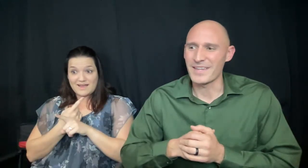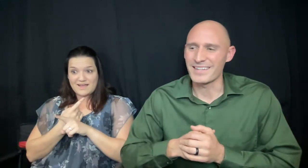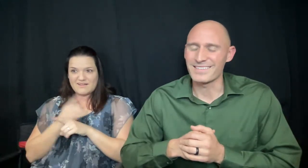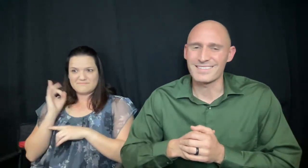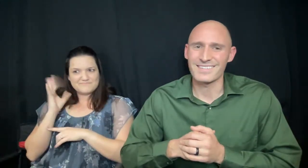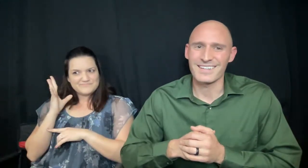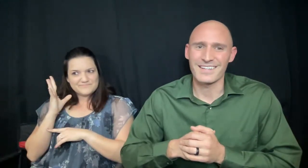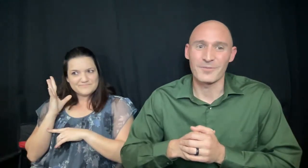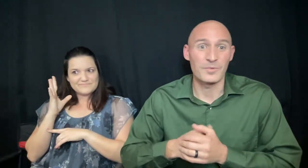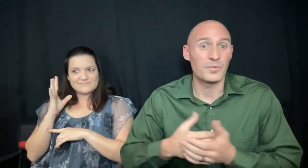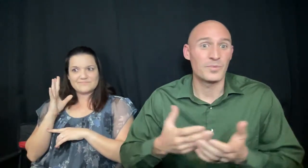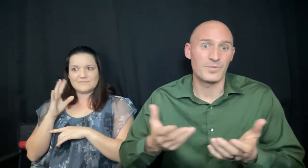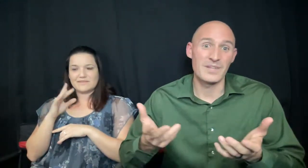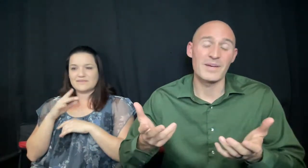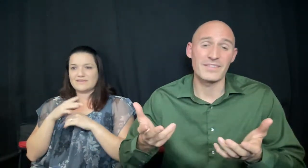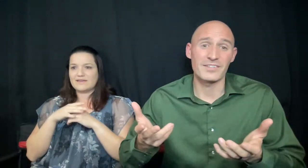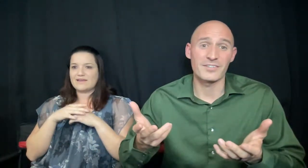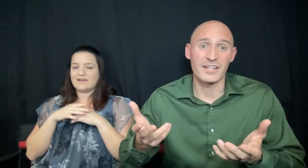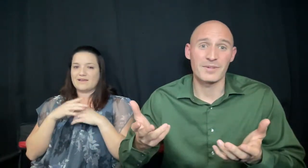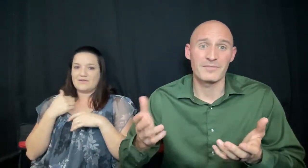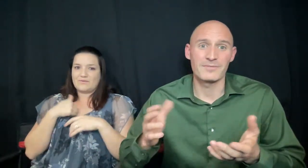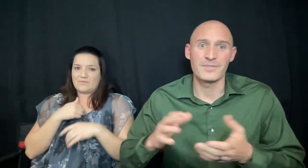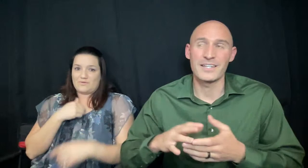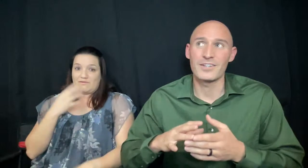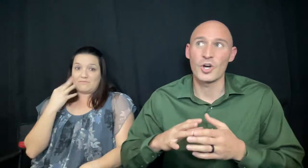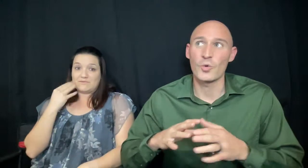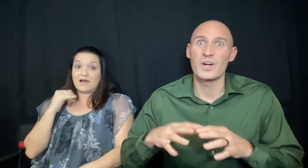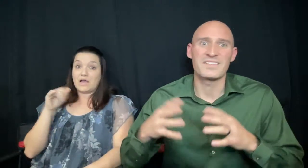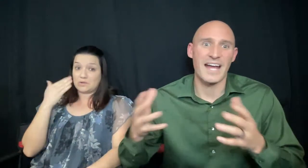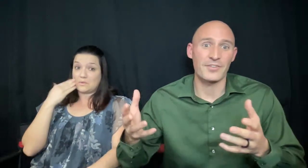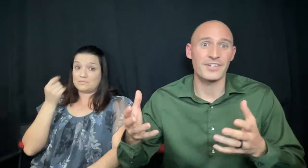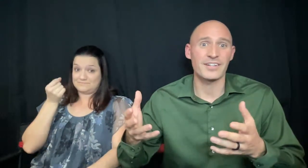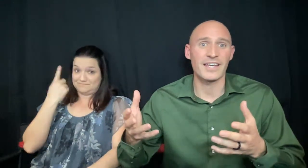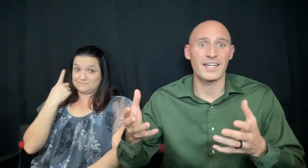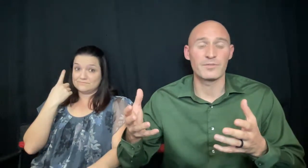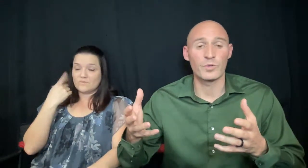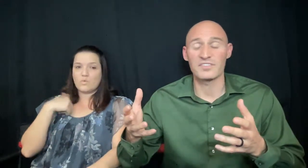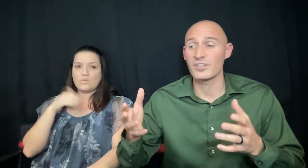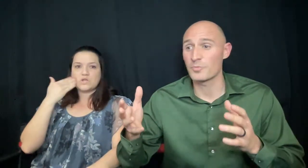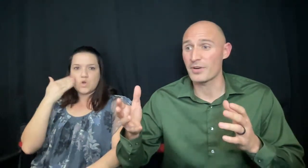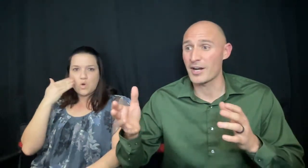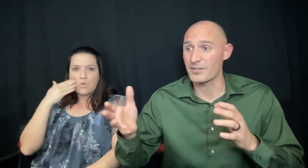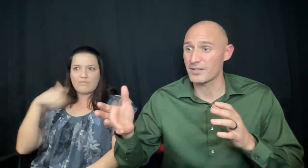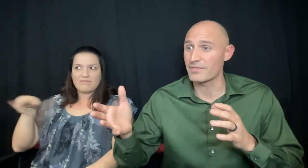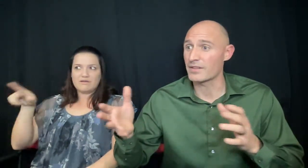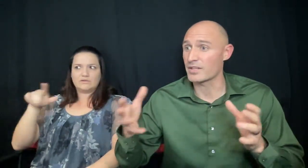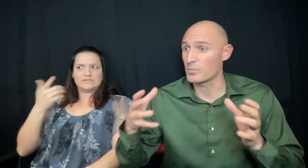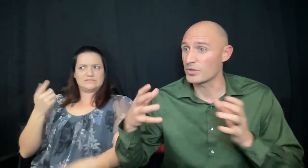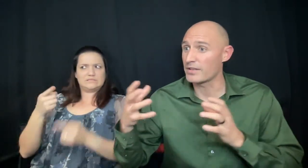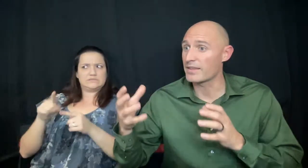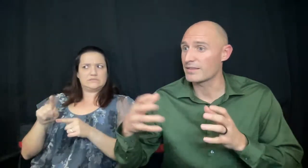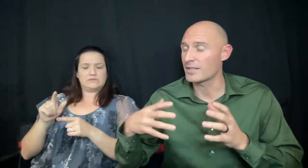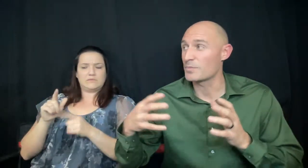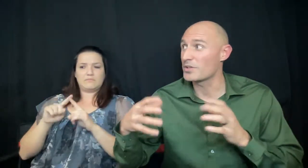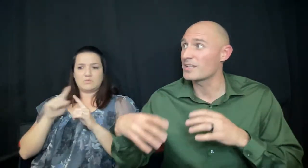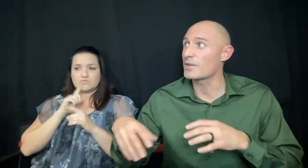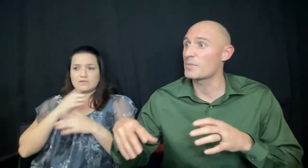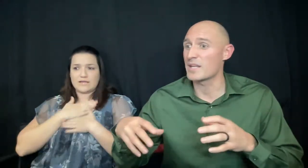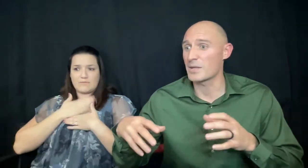And we've been there too. We know what's out there, and we're so proud of the community that we've been able